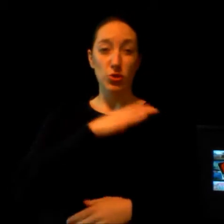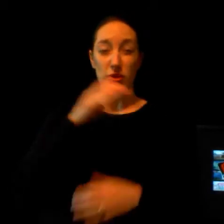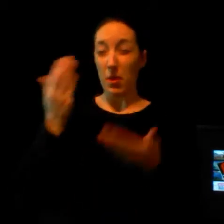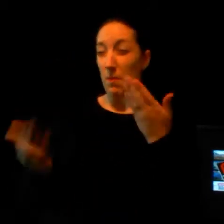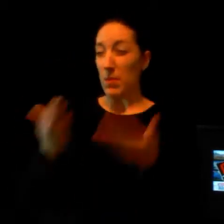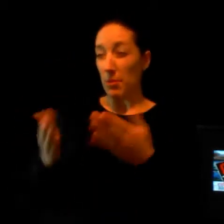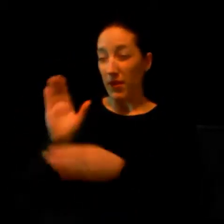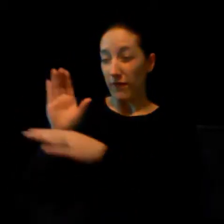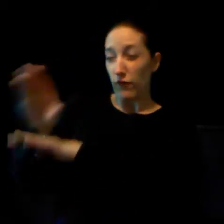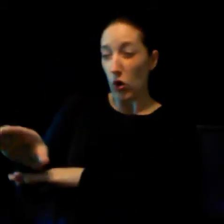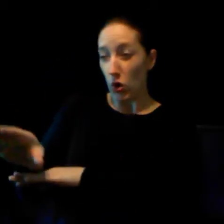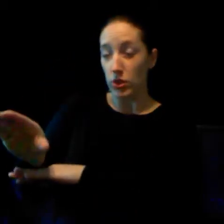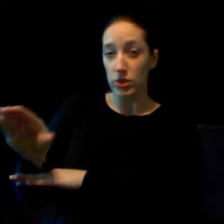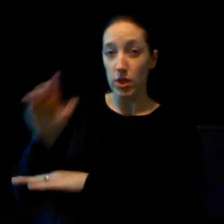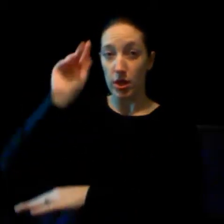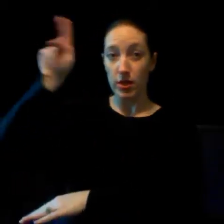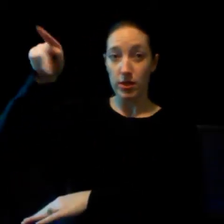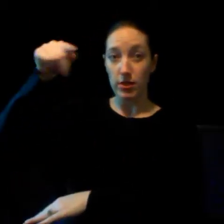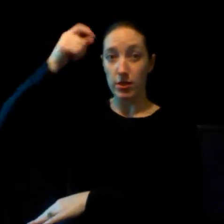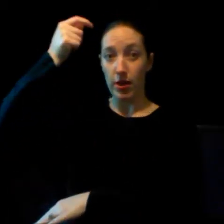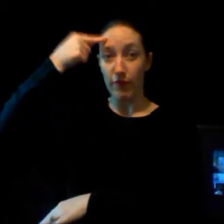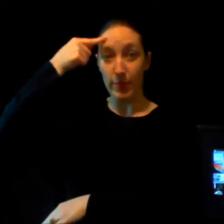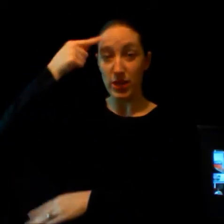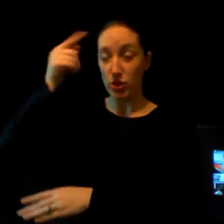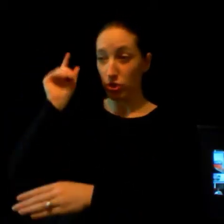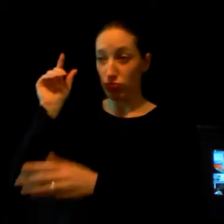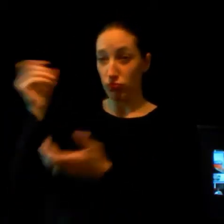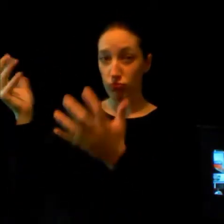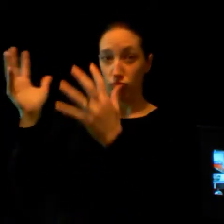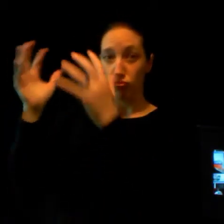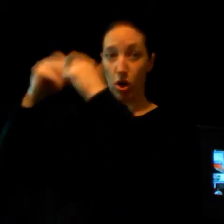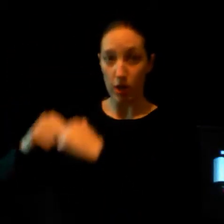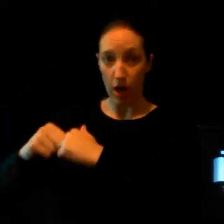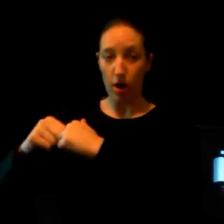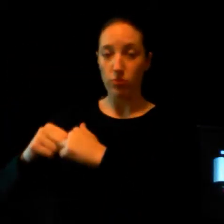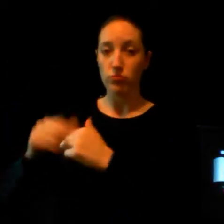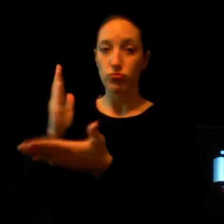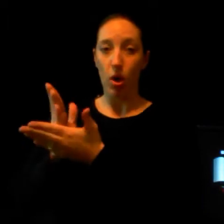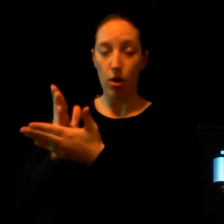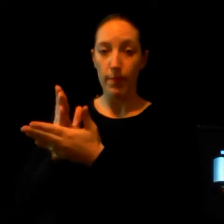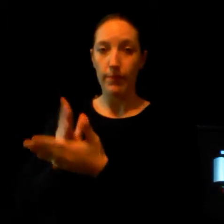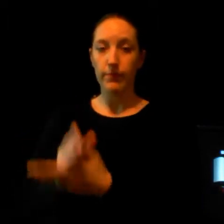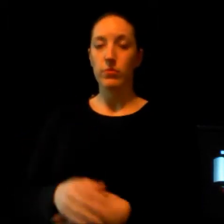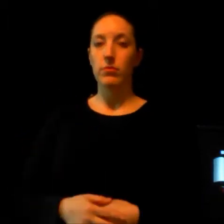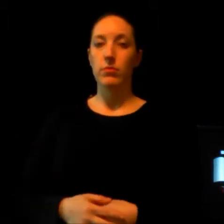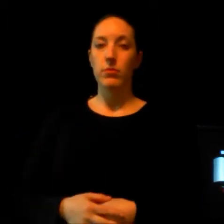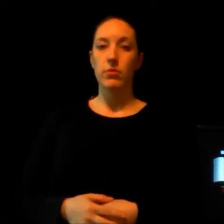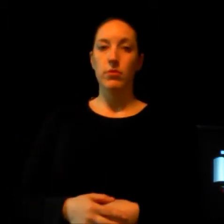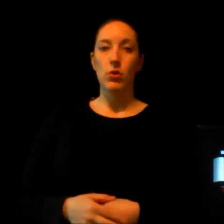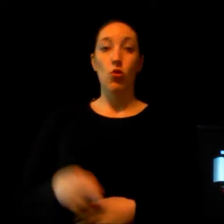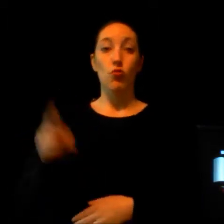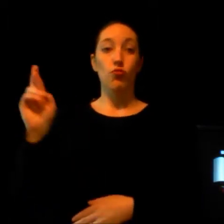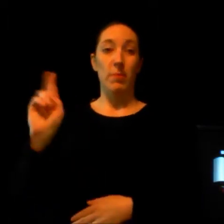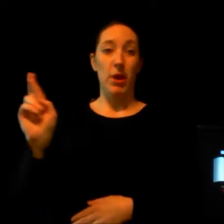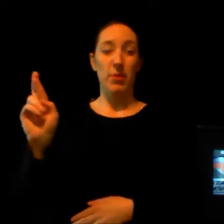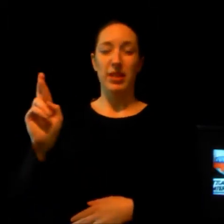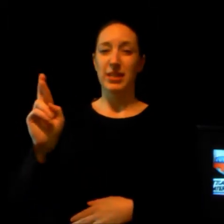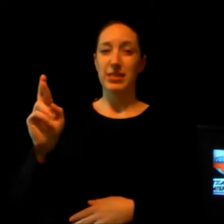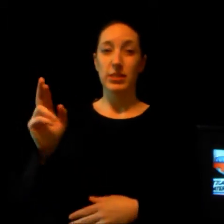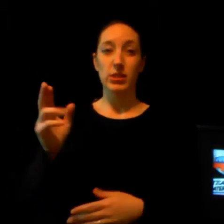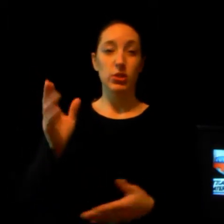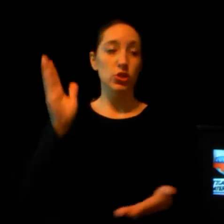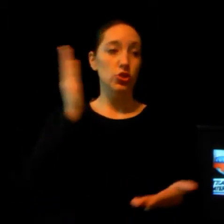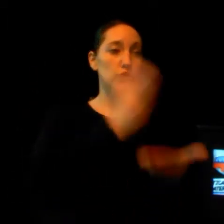to shut down. And a president must face. Republicans are serious about an amendment that would eliminate funding, this is serious business,